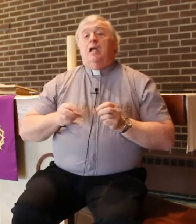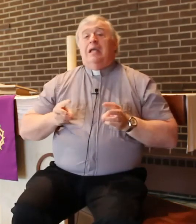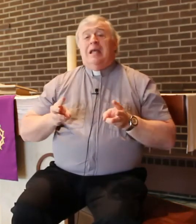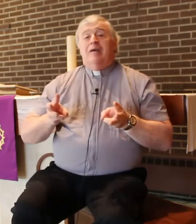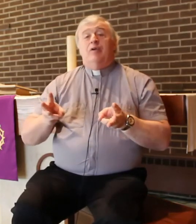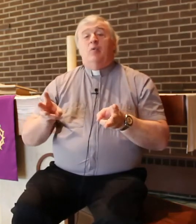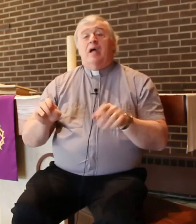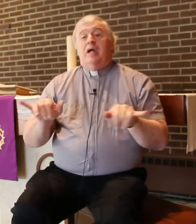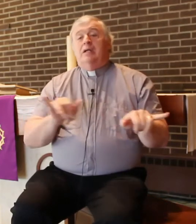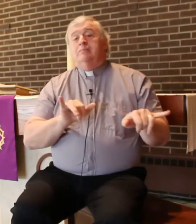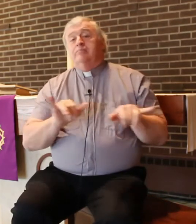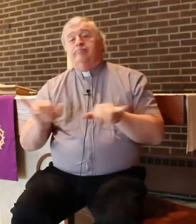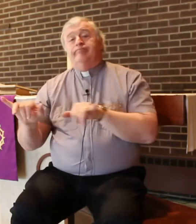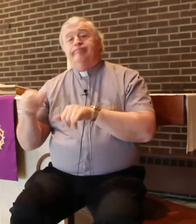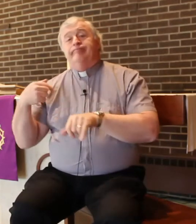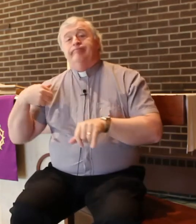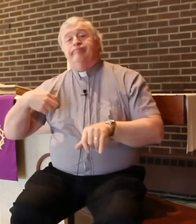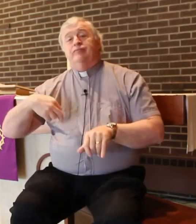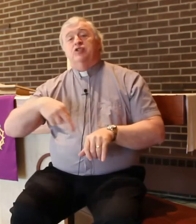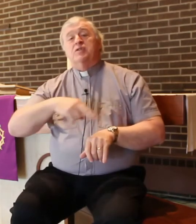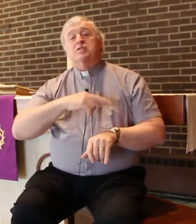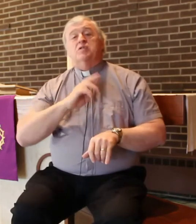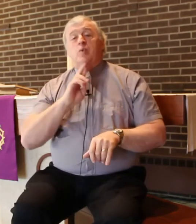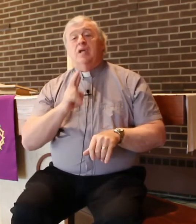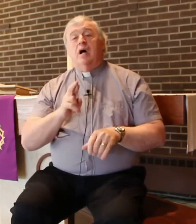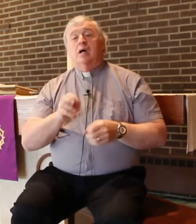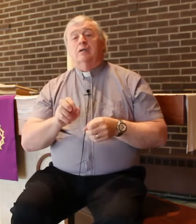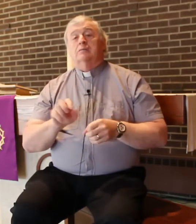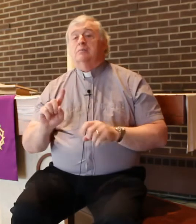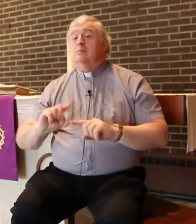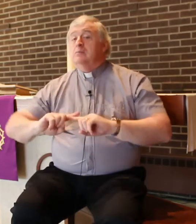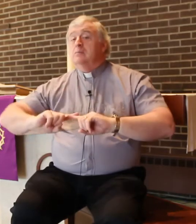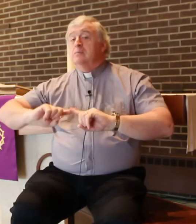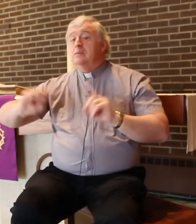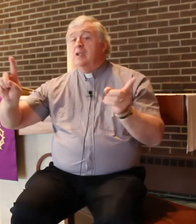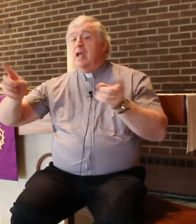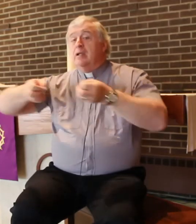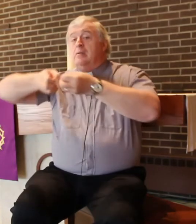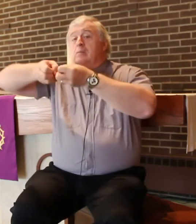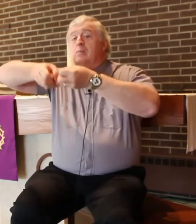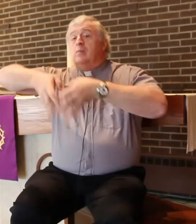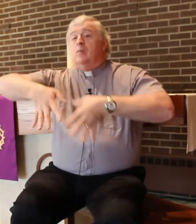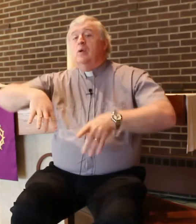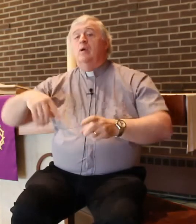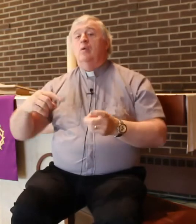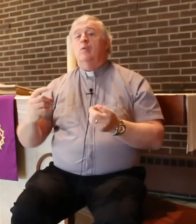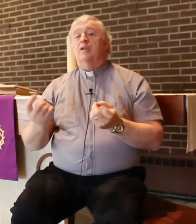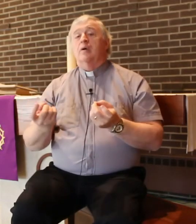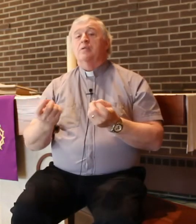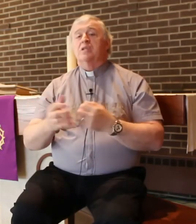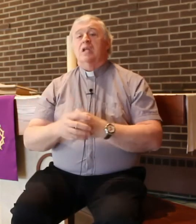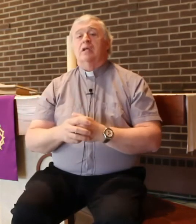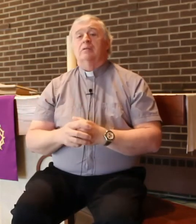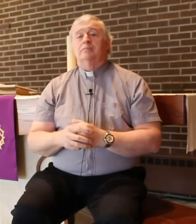in every way, just as we are, yet without sinning.